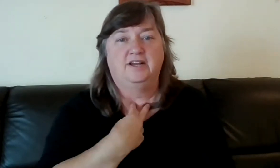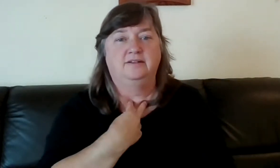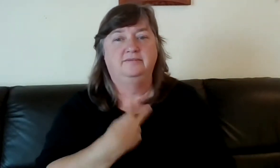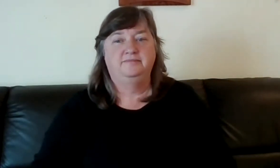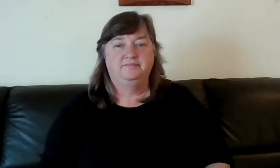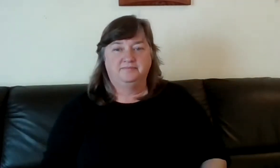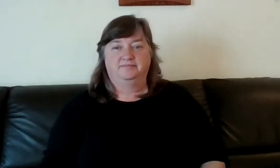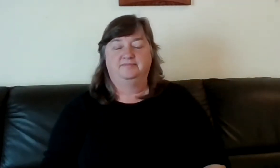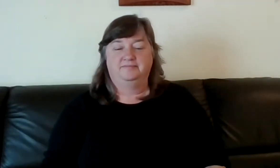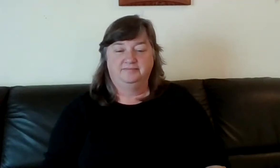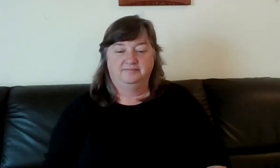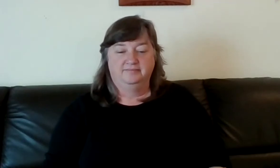Stuck.